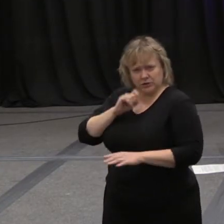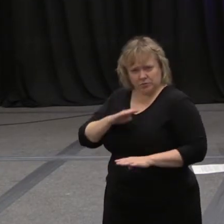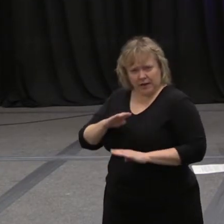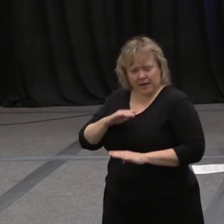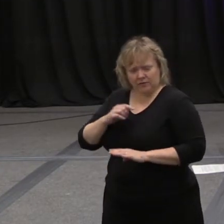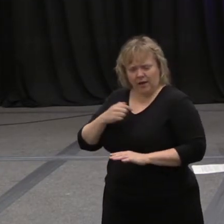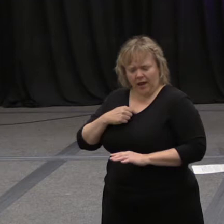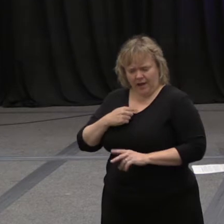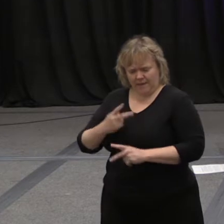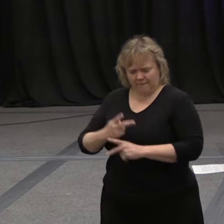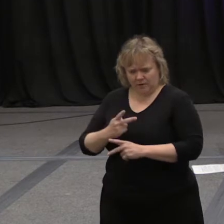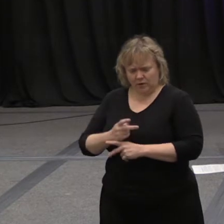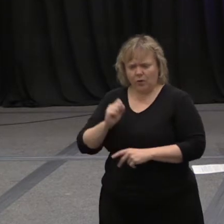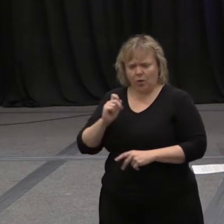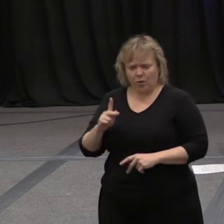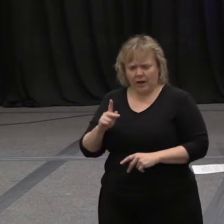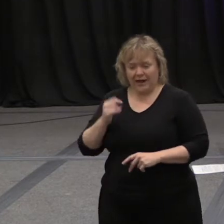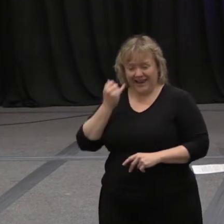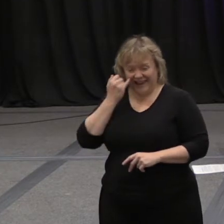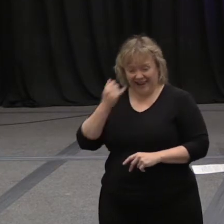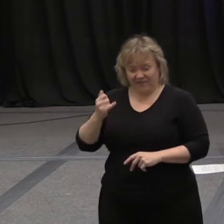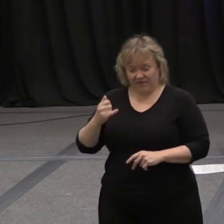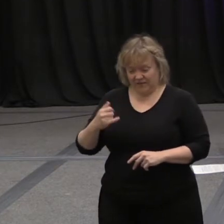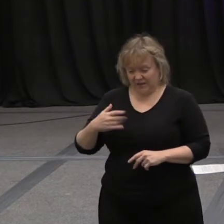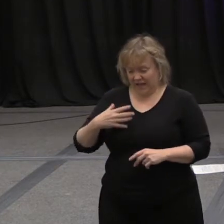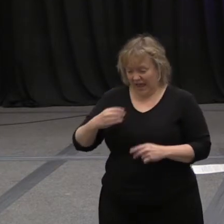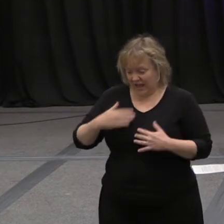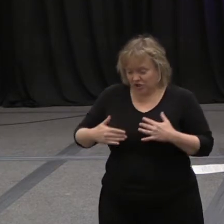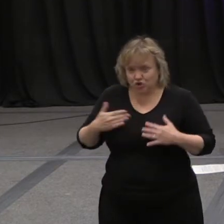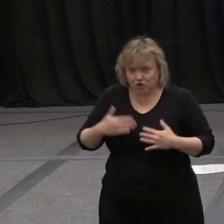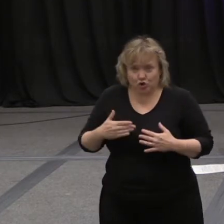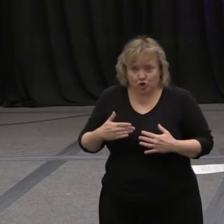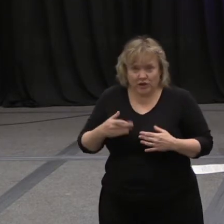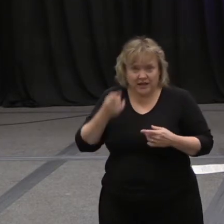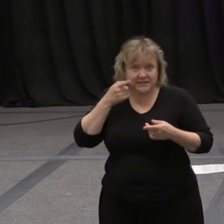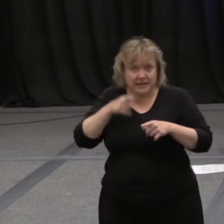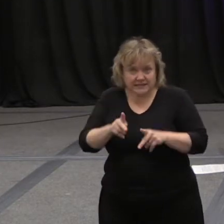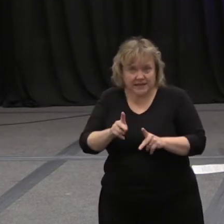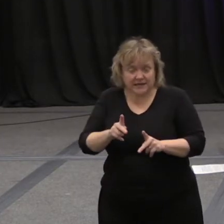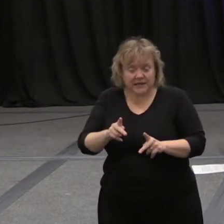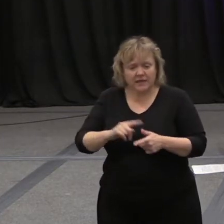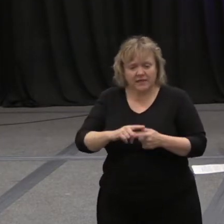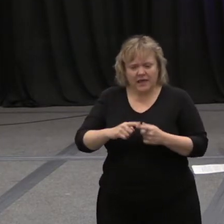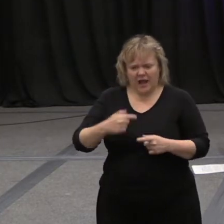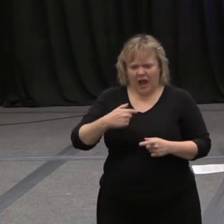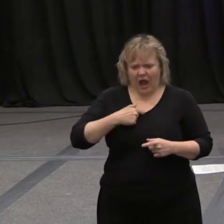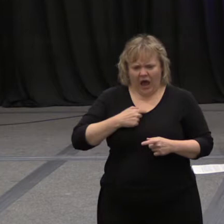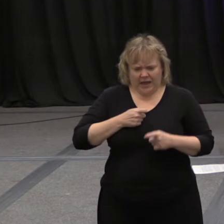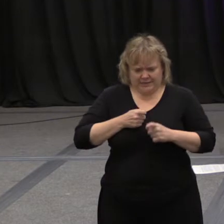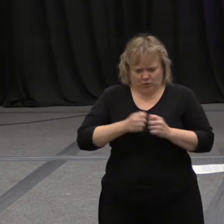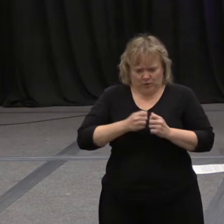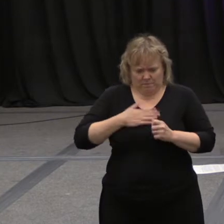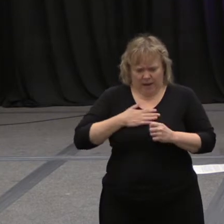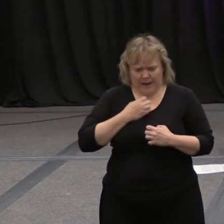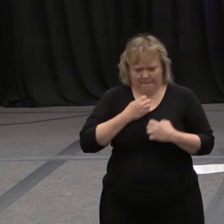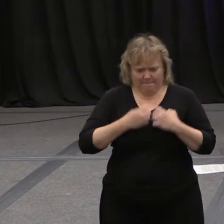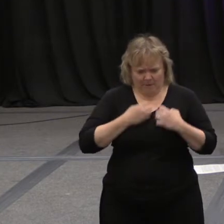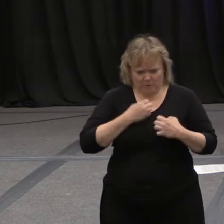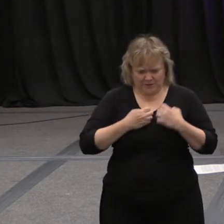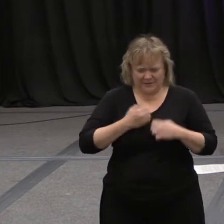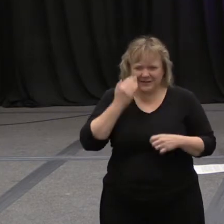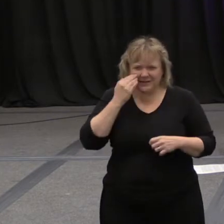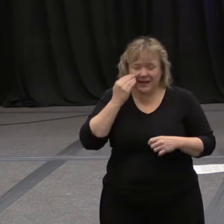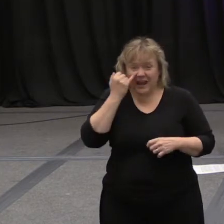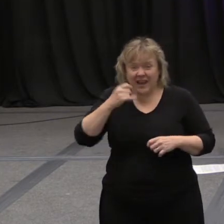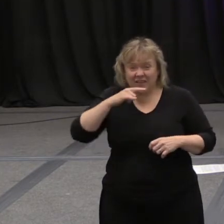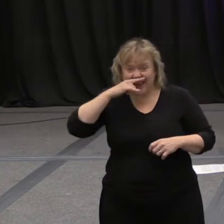external is consenting, then my feelings about it are mine to handle. My emotions are mine to handle. I don't get to say, so a little kid says,